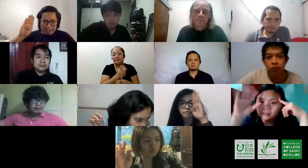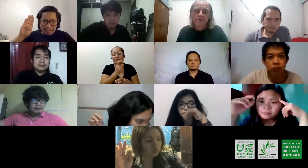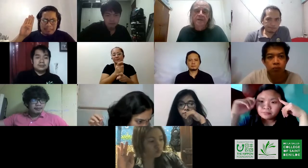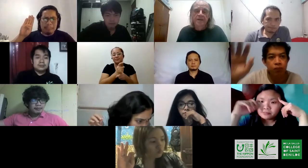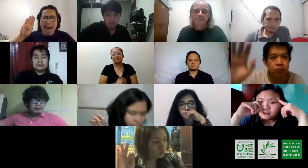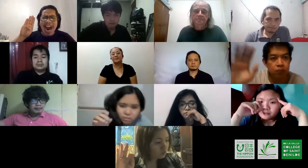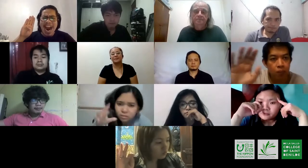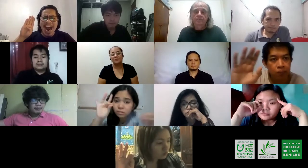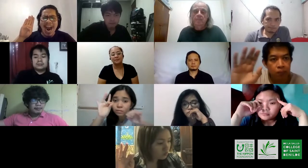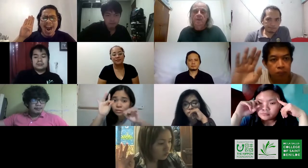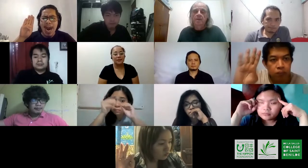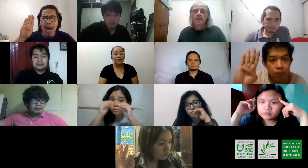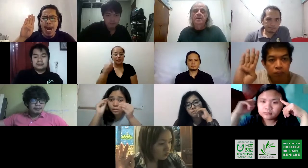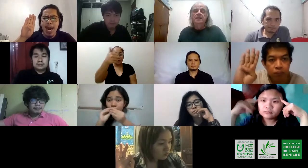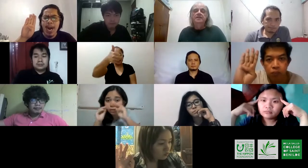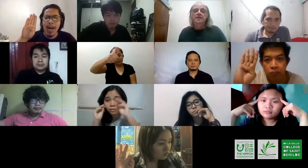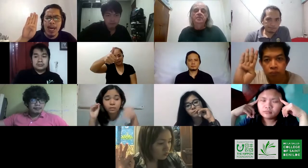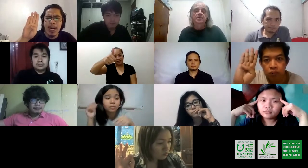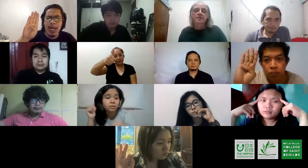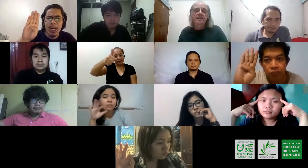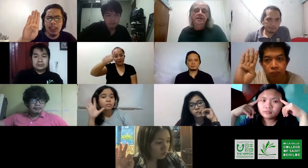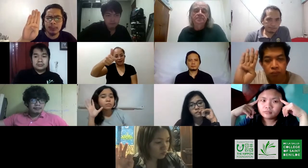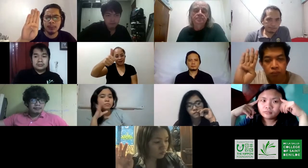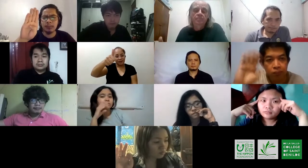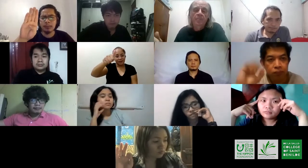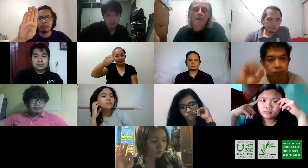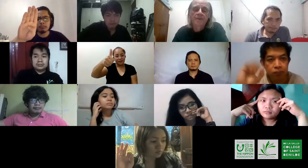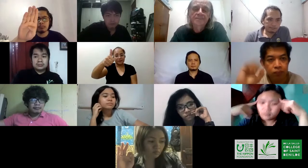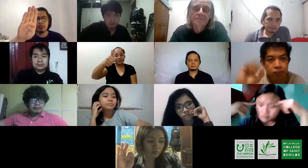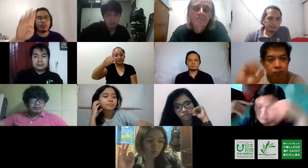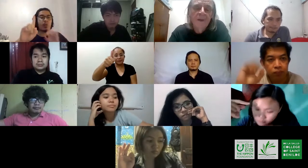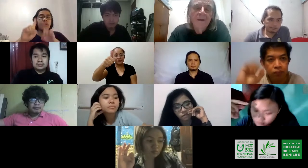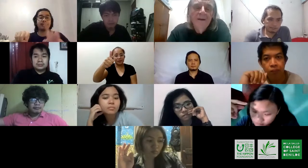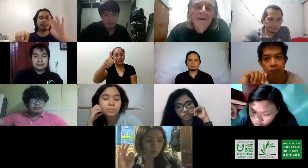Okay, number 10. Number 10